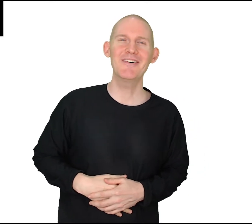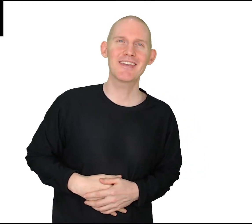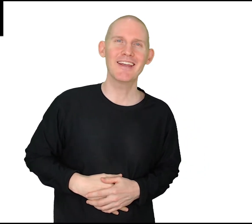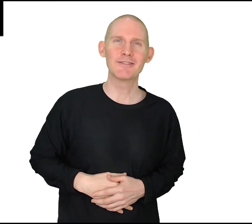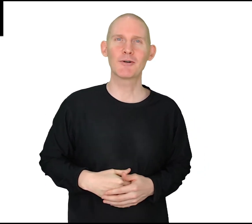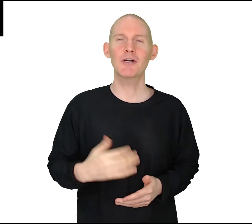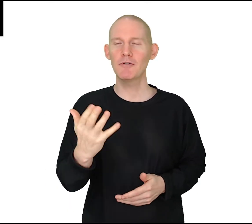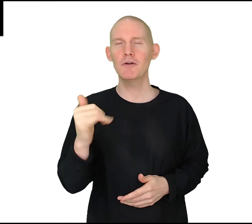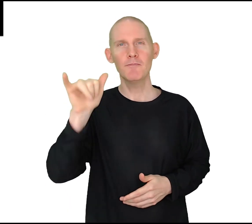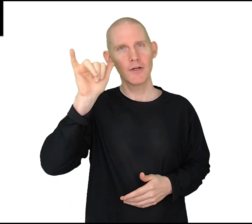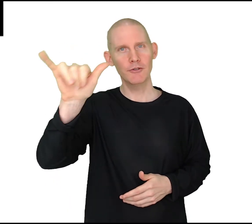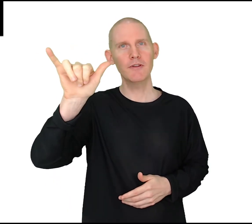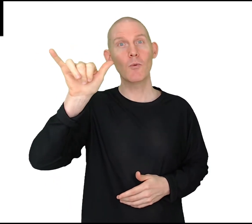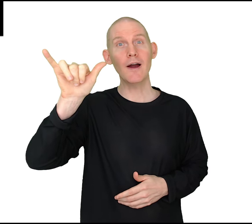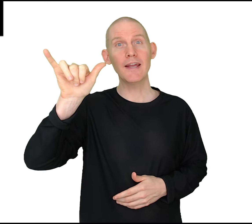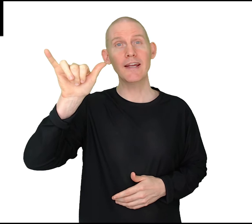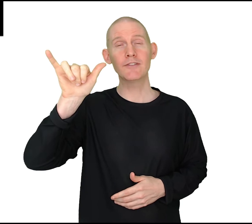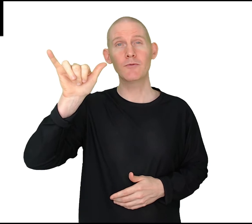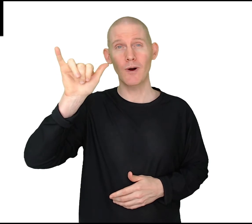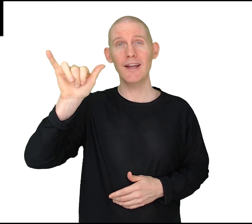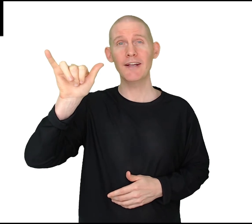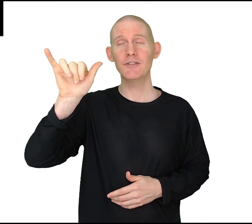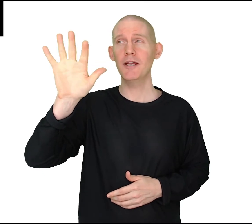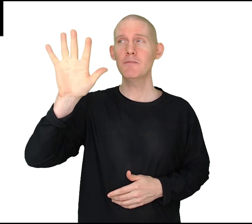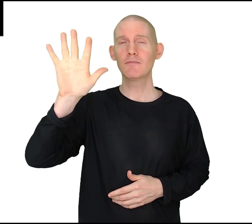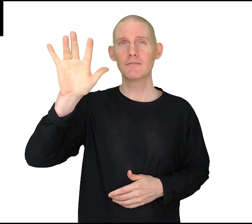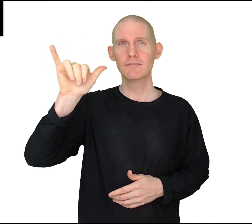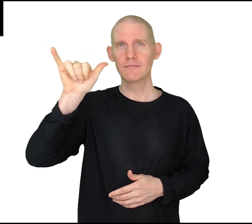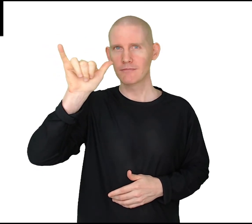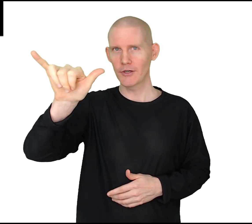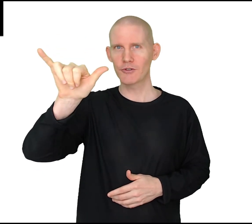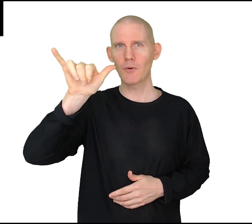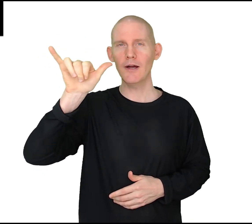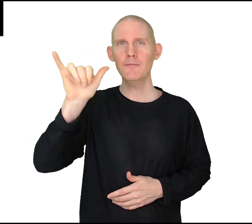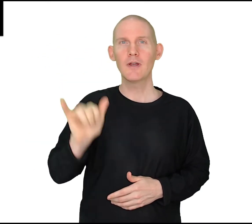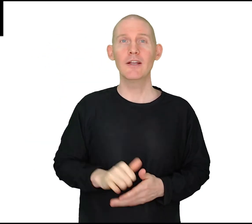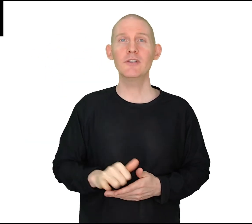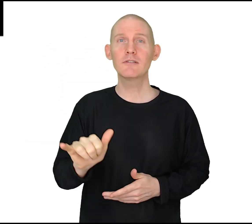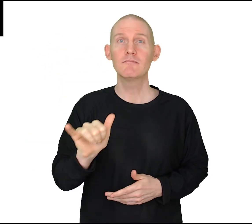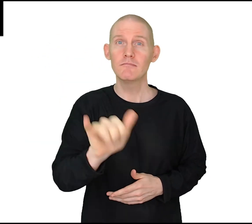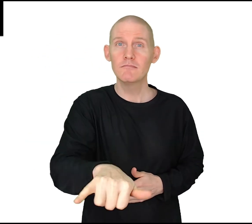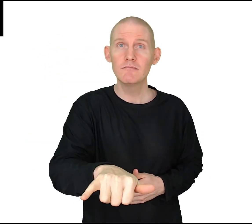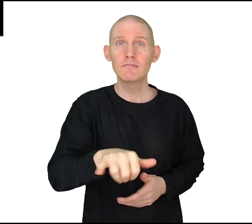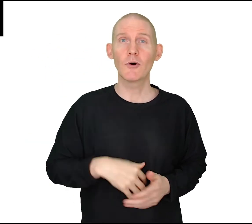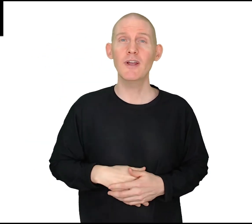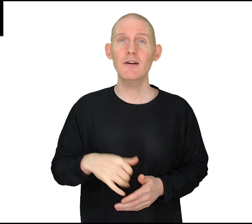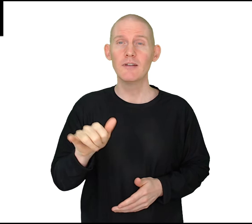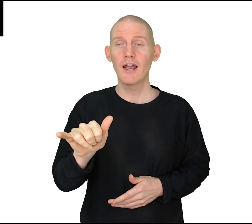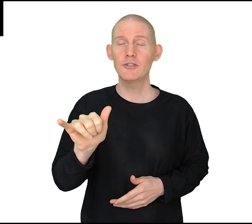Okay, so quick review using the Y hand shape. There's your Y, and just go down. As you drop